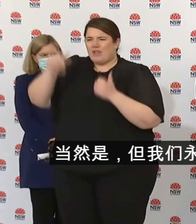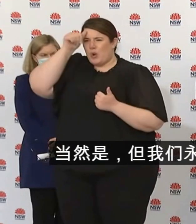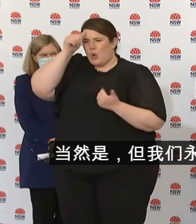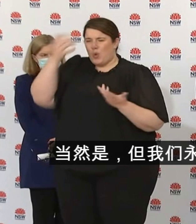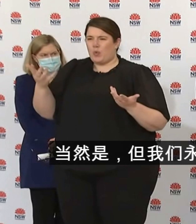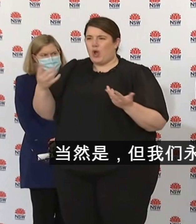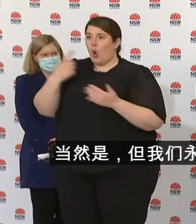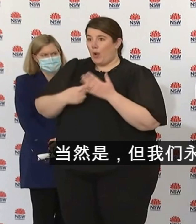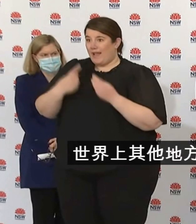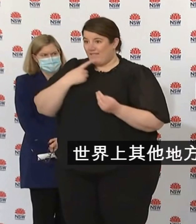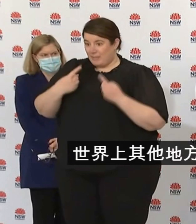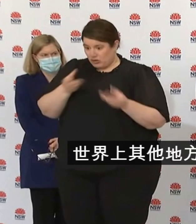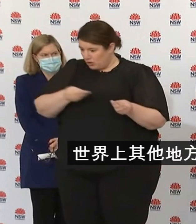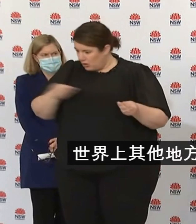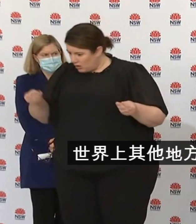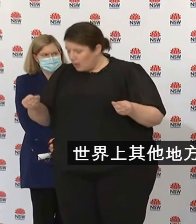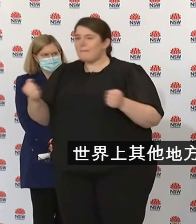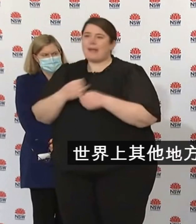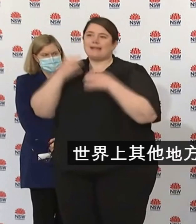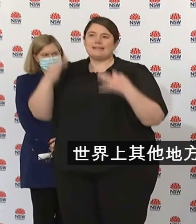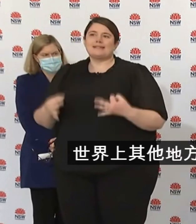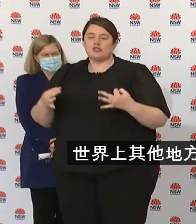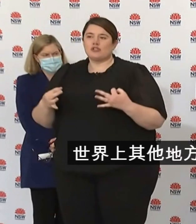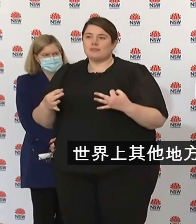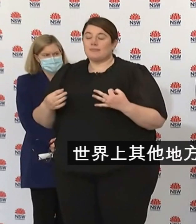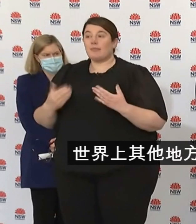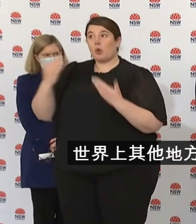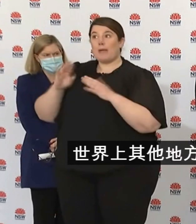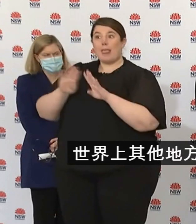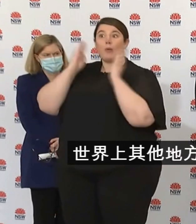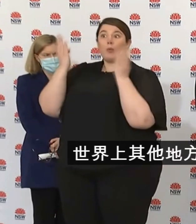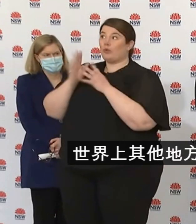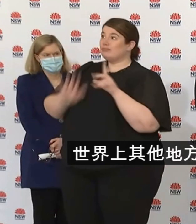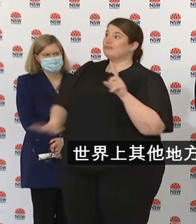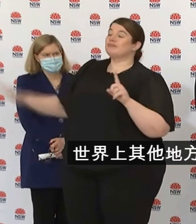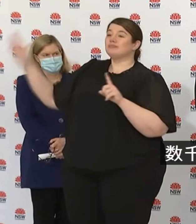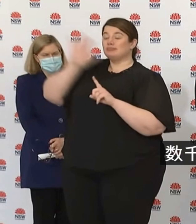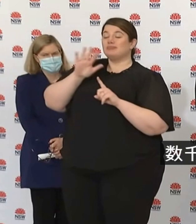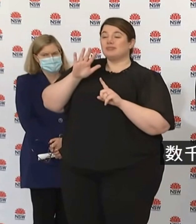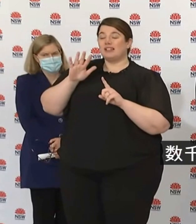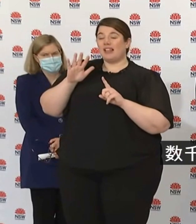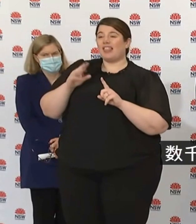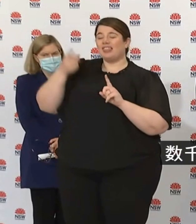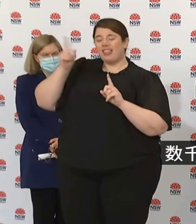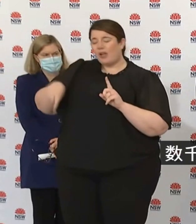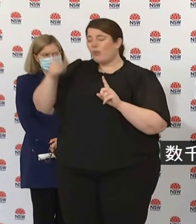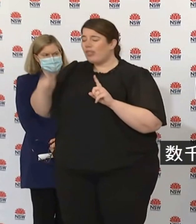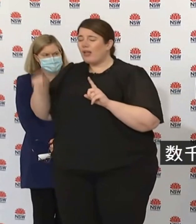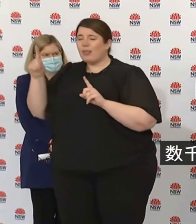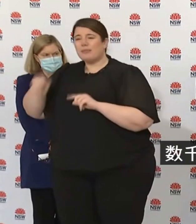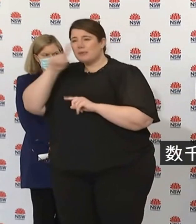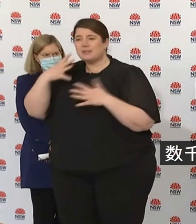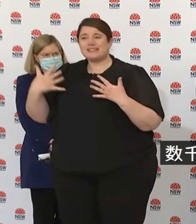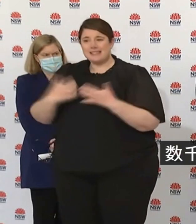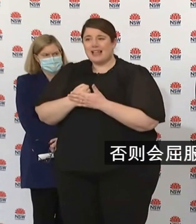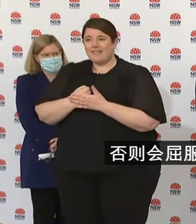know is that compared to other places in the world, as difficult as it is now, we've kept thousands of people safe and